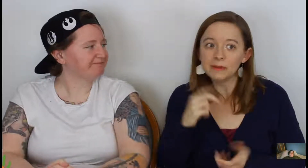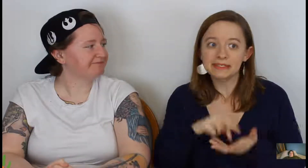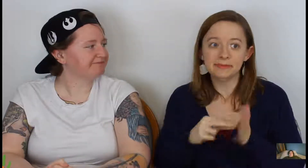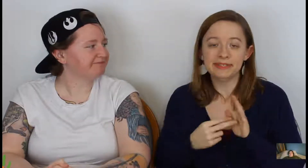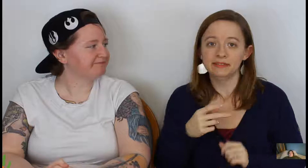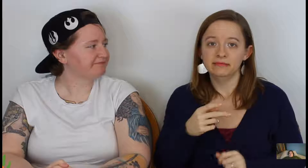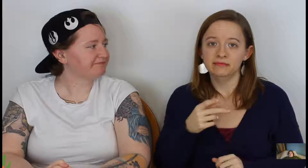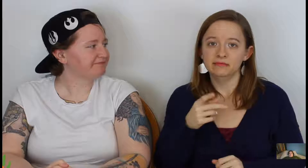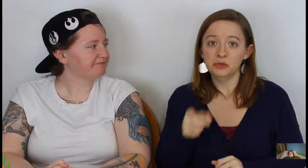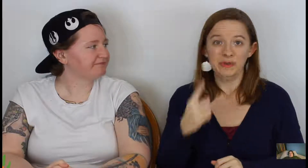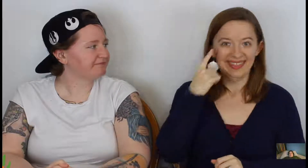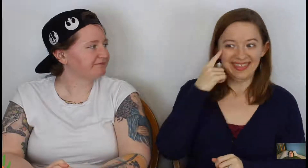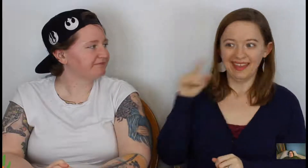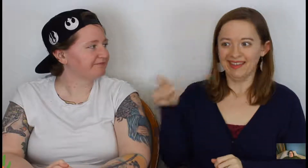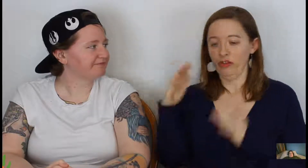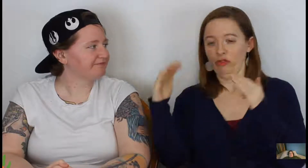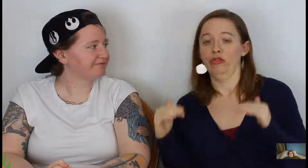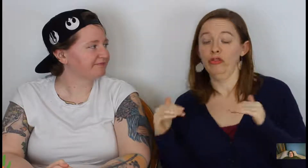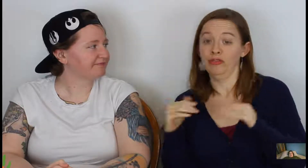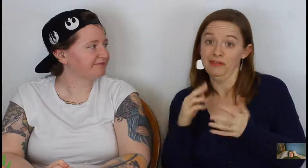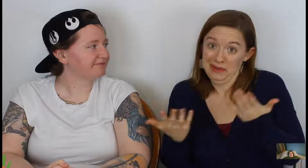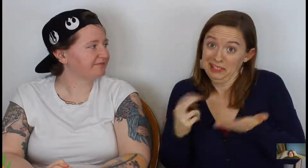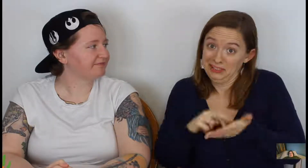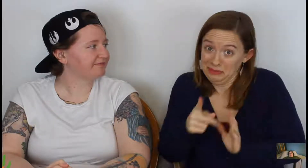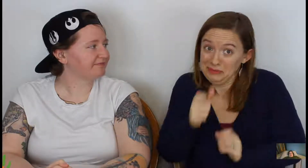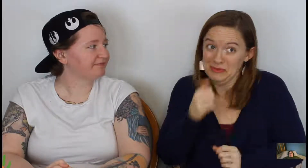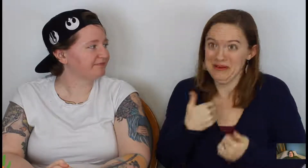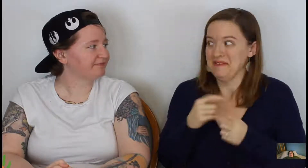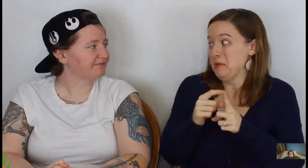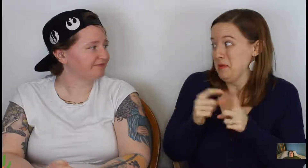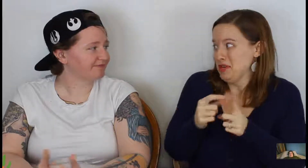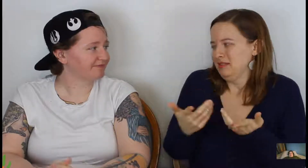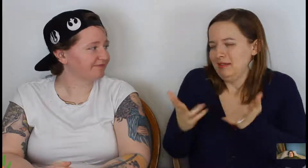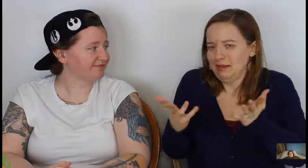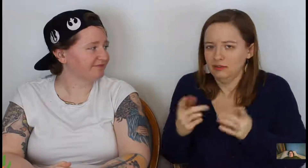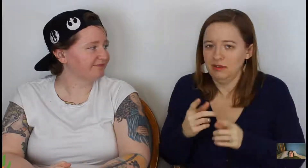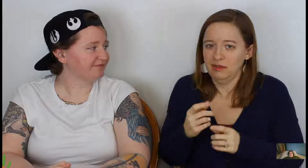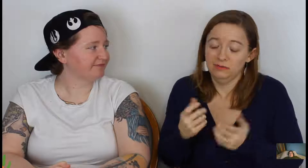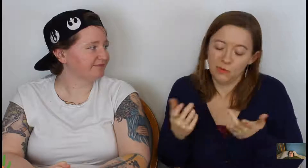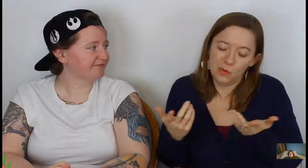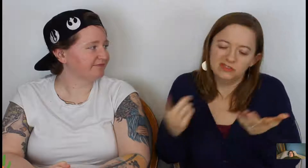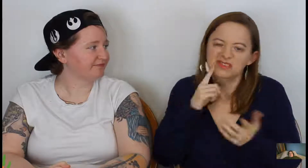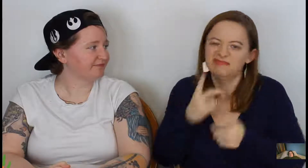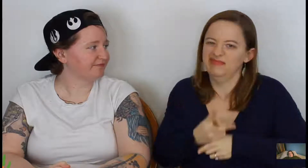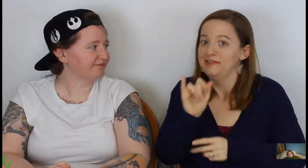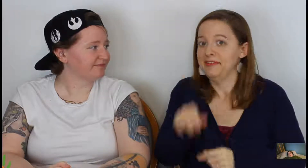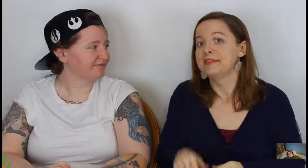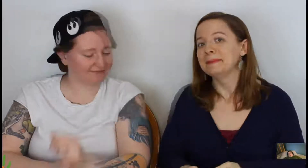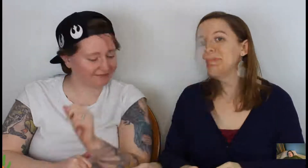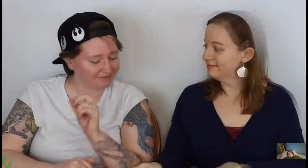sometimes. That's not always meaning that you think they have a lower vocabulary than you just don't have the right words, and